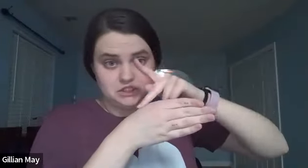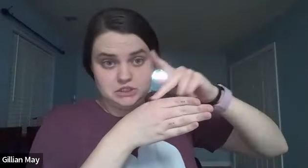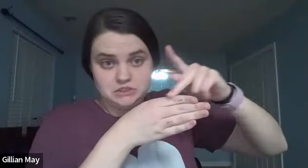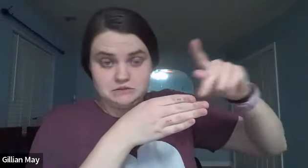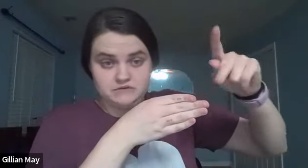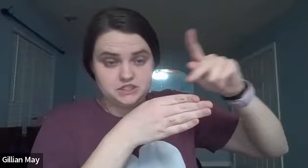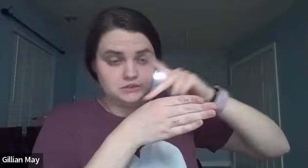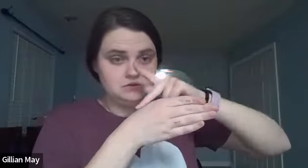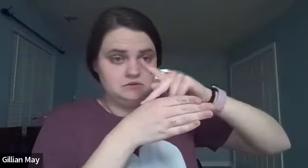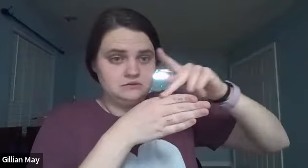professional